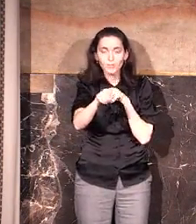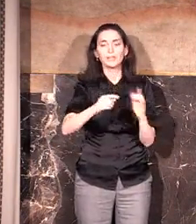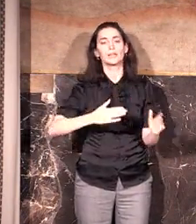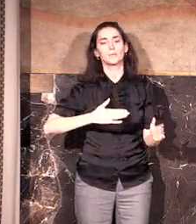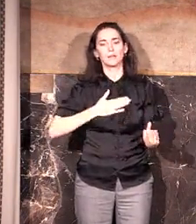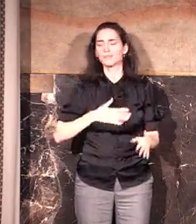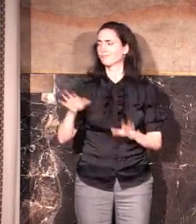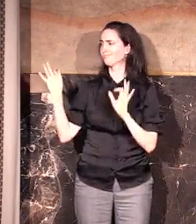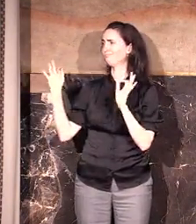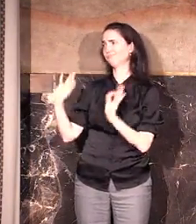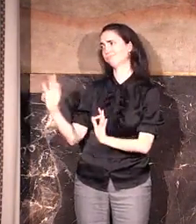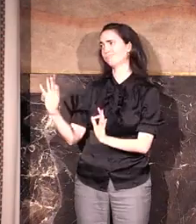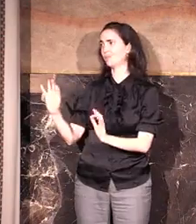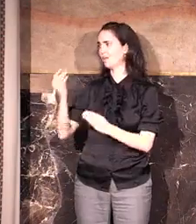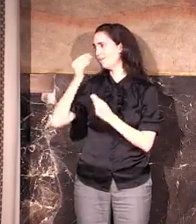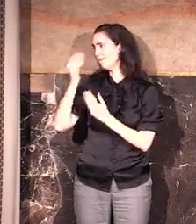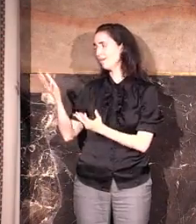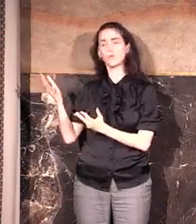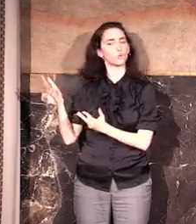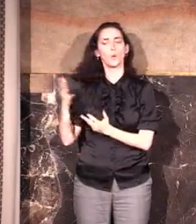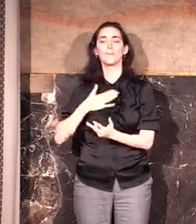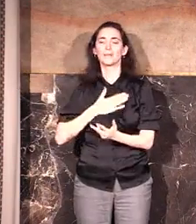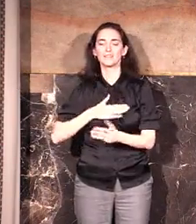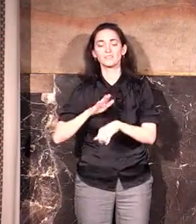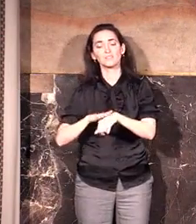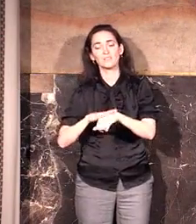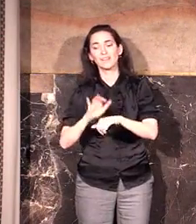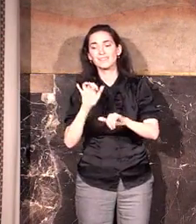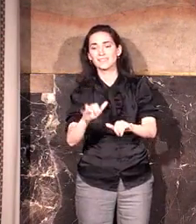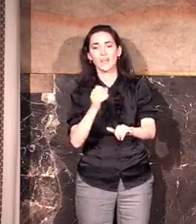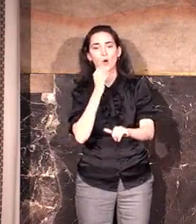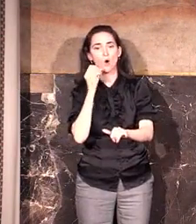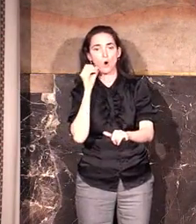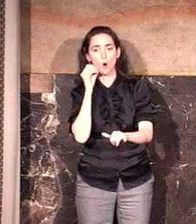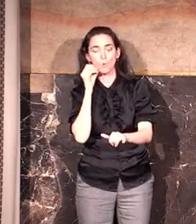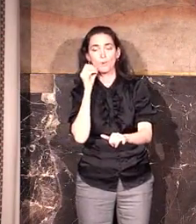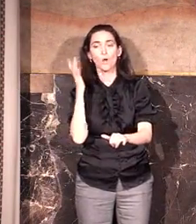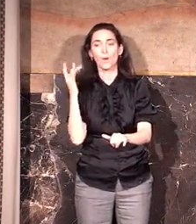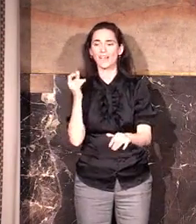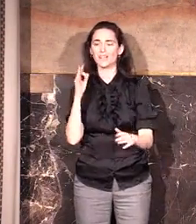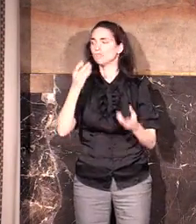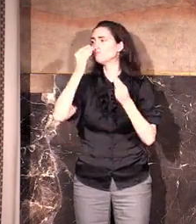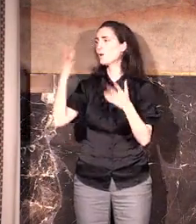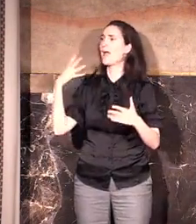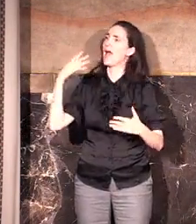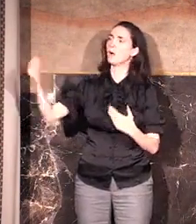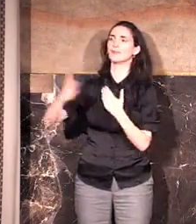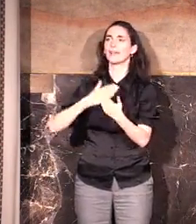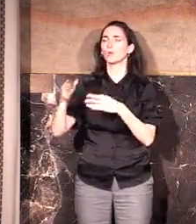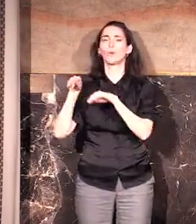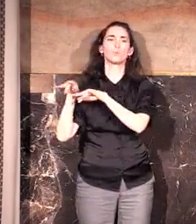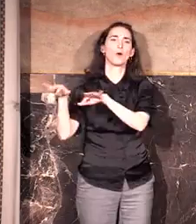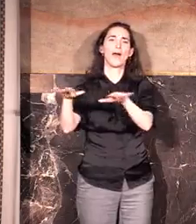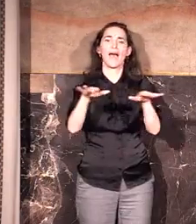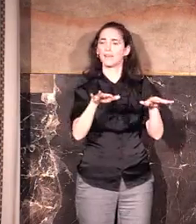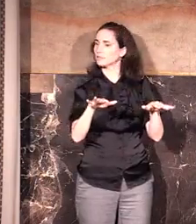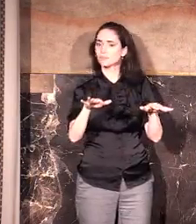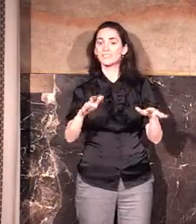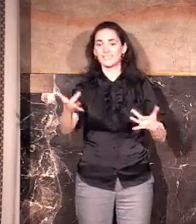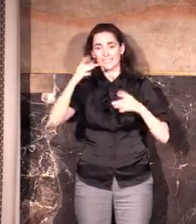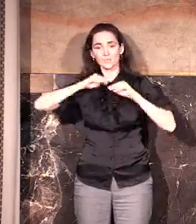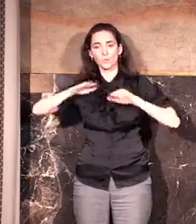that seriously and adhere to staying at home, because we will not be able to contain the spread of the virus and be able to have